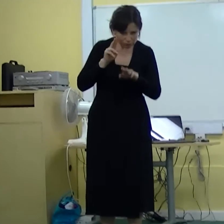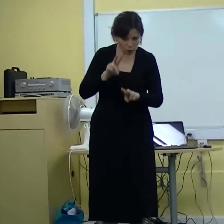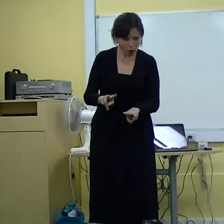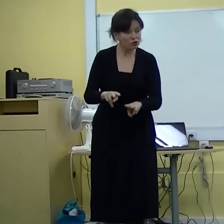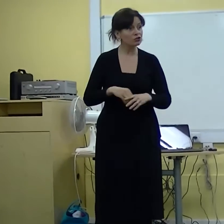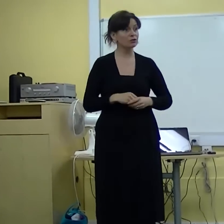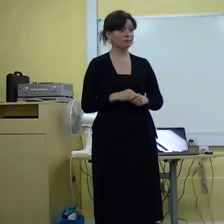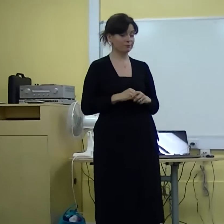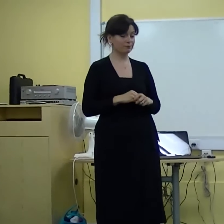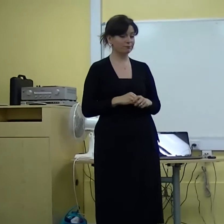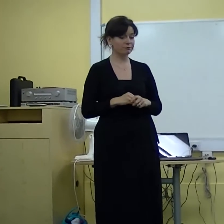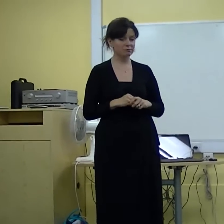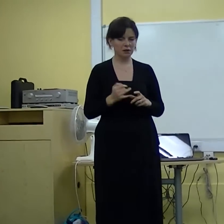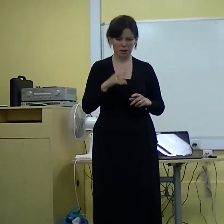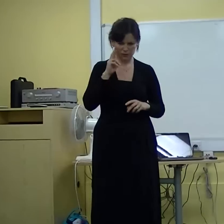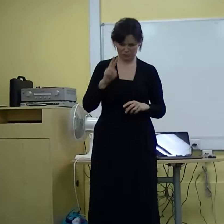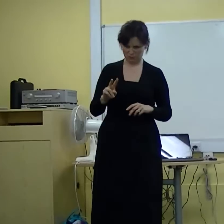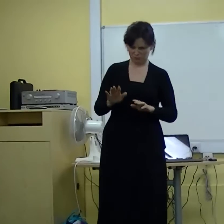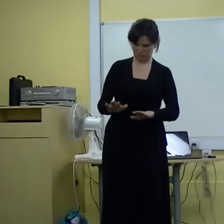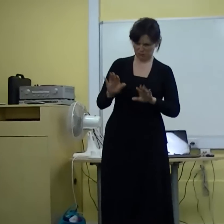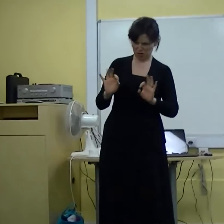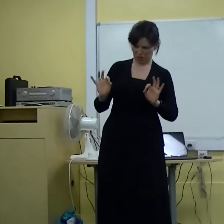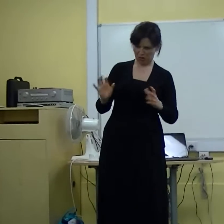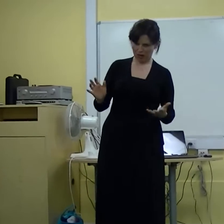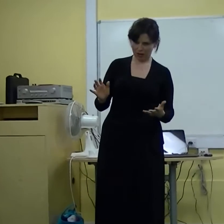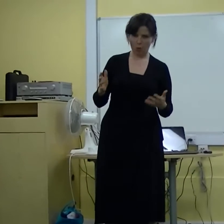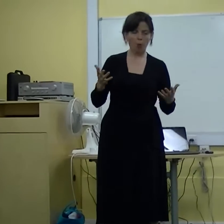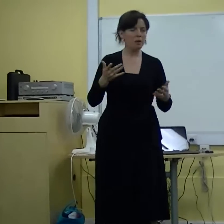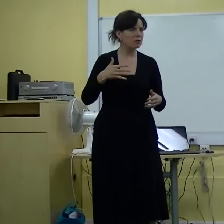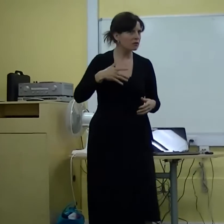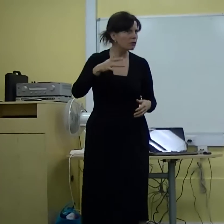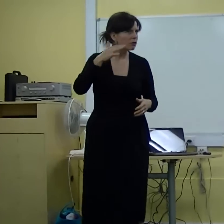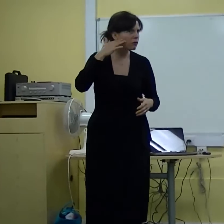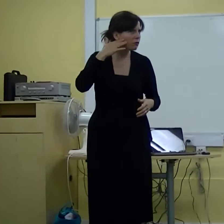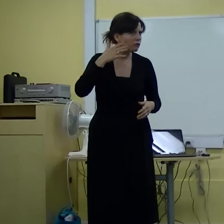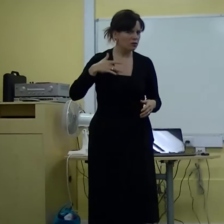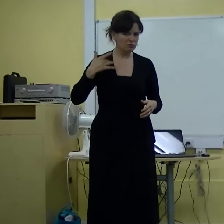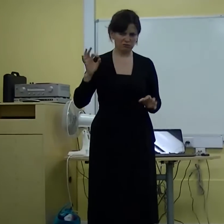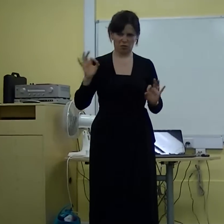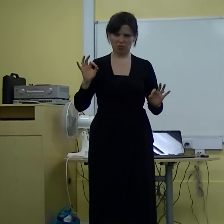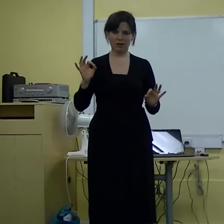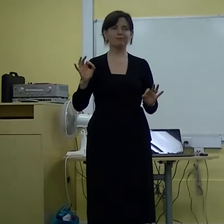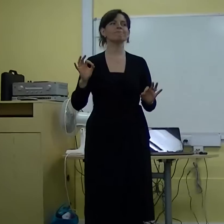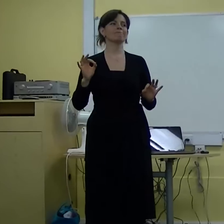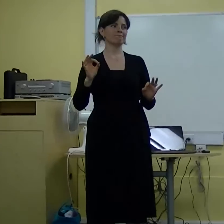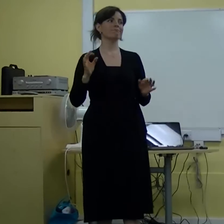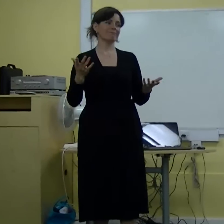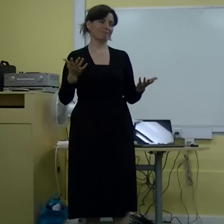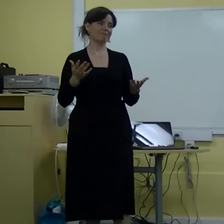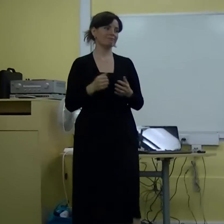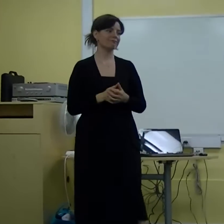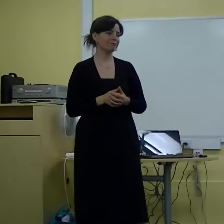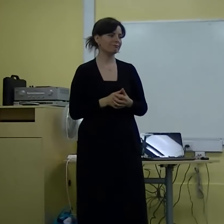chest. If you don't see any movement, if you don't feel any breath, then you can